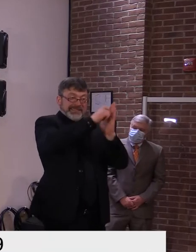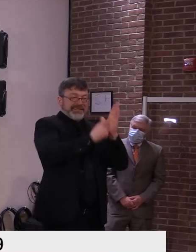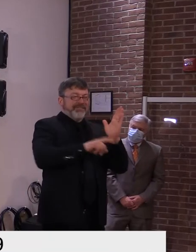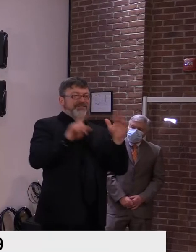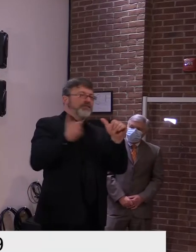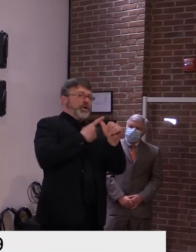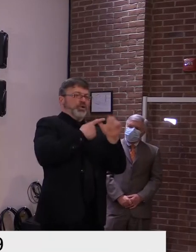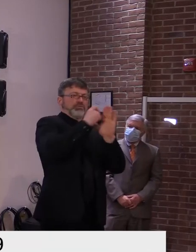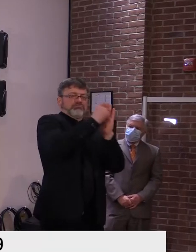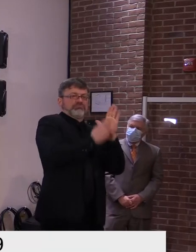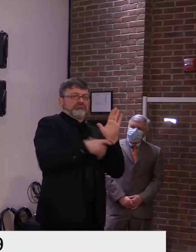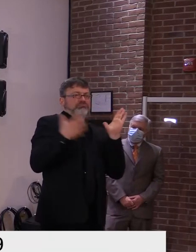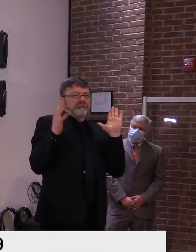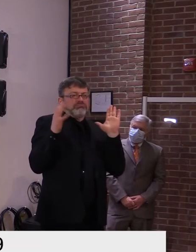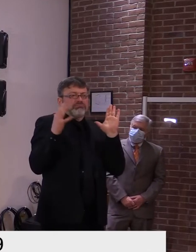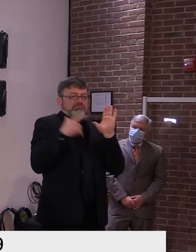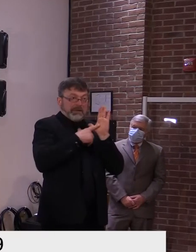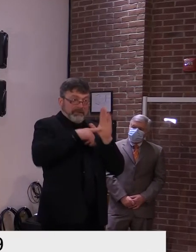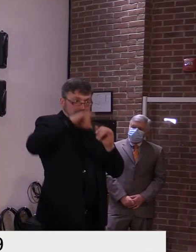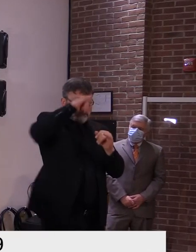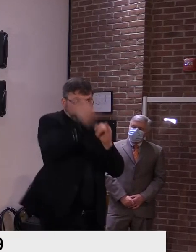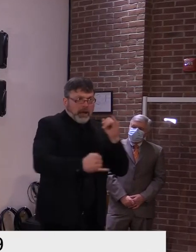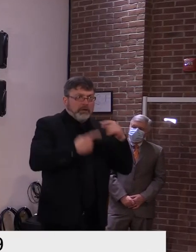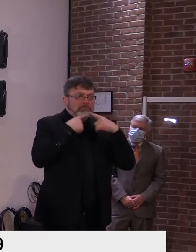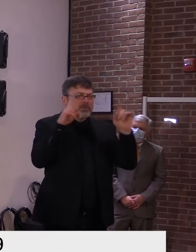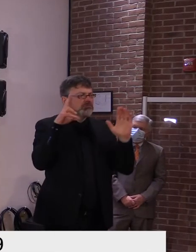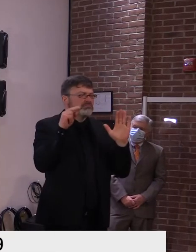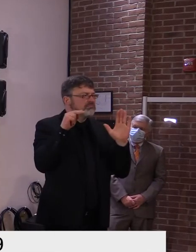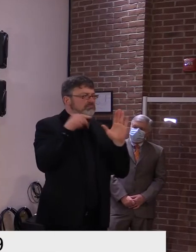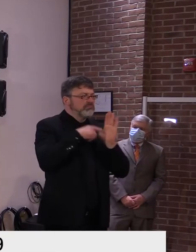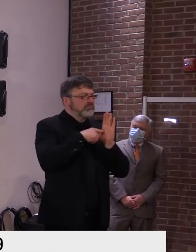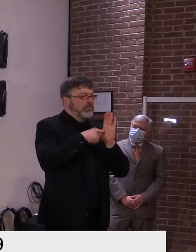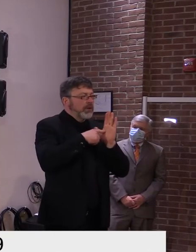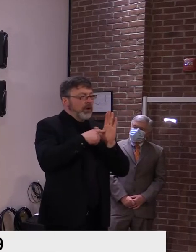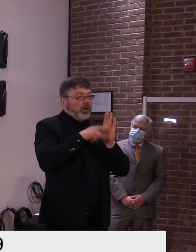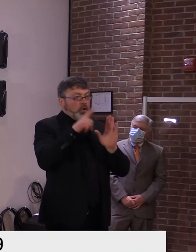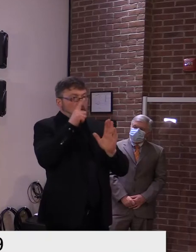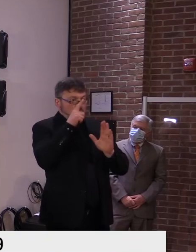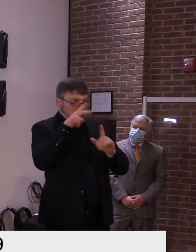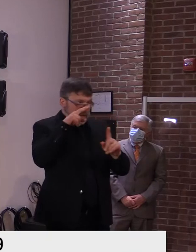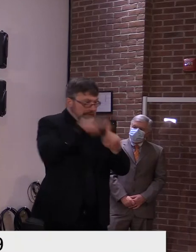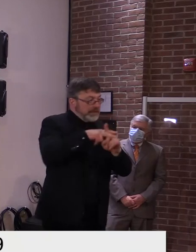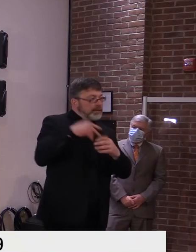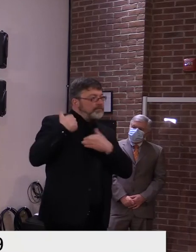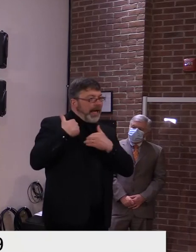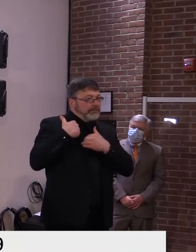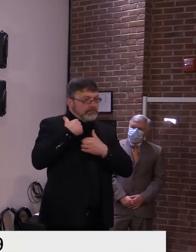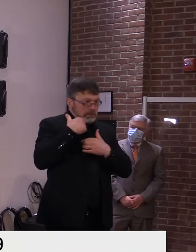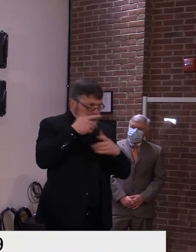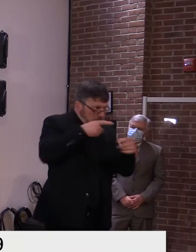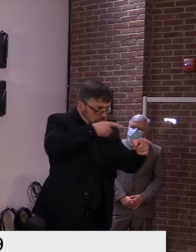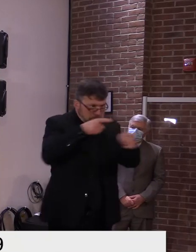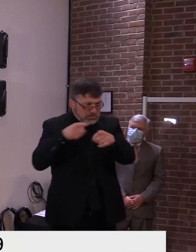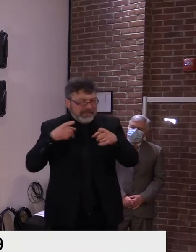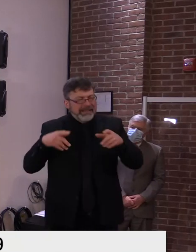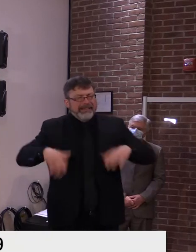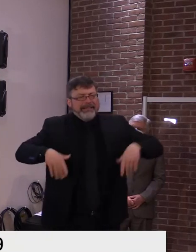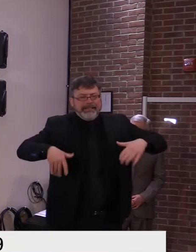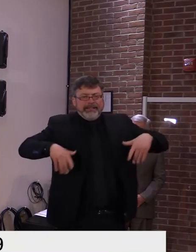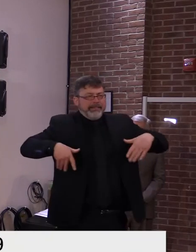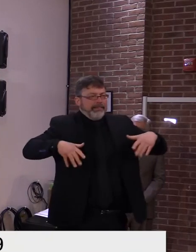somewhere, and I encourage them to have their voices heard. Now, again,